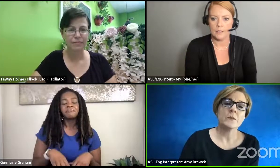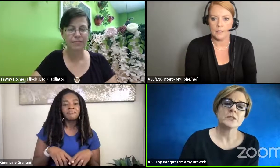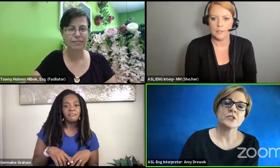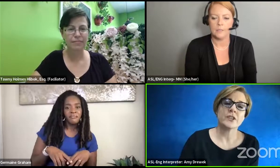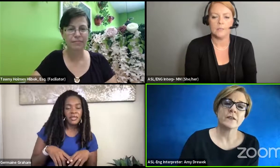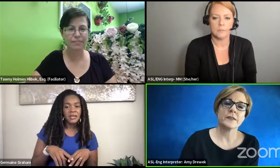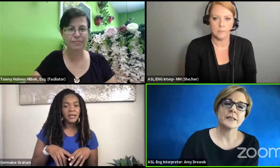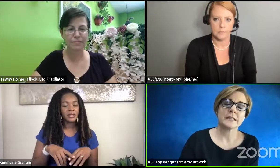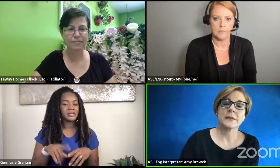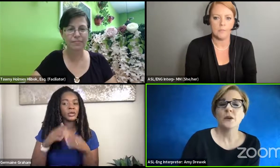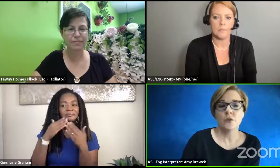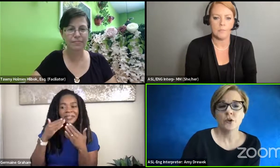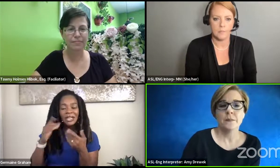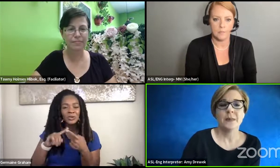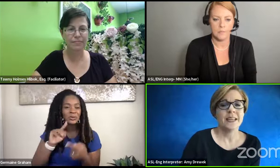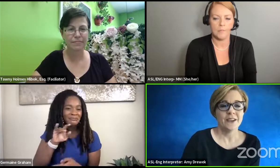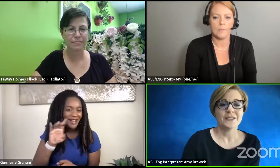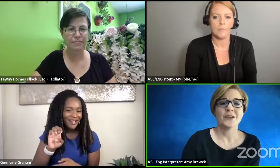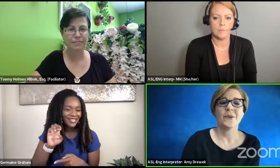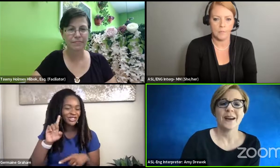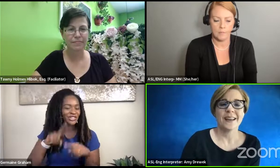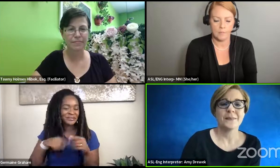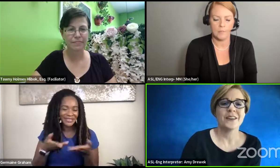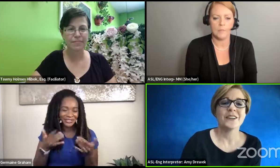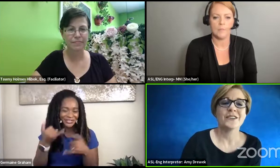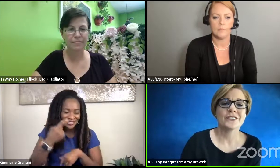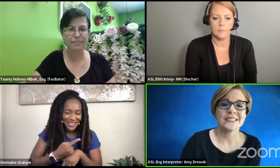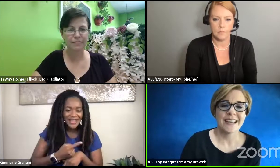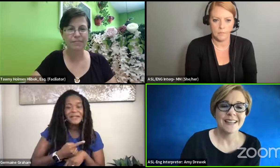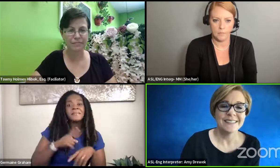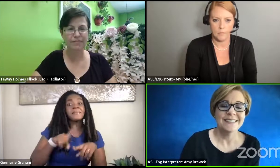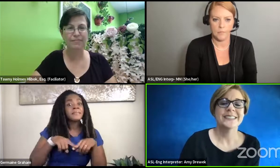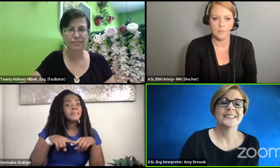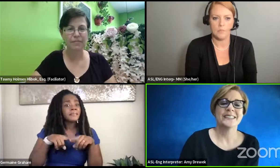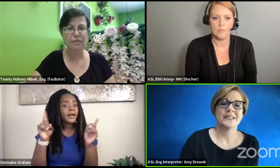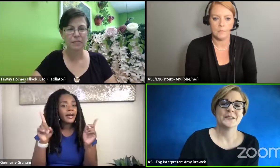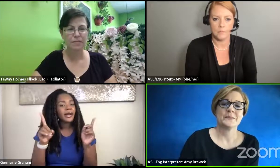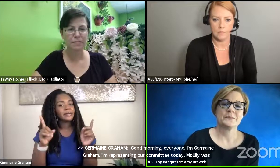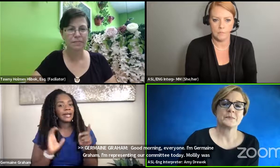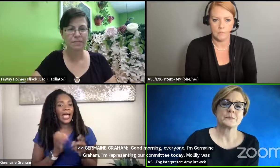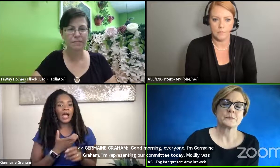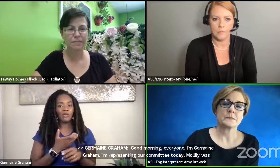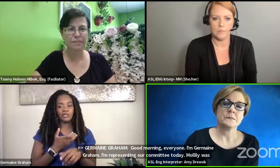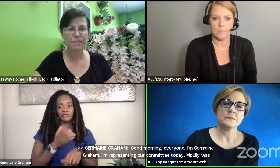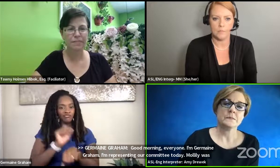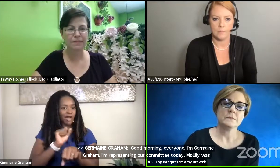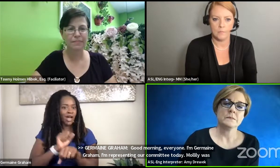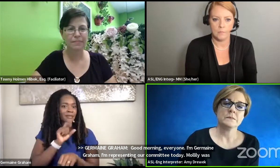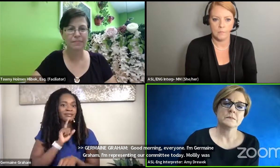Molly Harding was our chair for this committee who couldn't be here, so I am here in her stead.